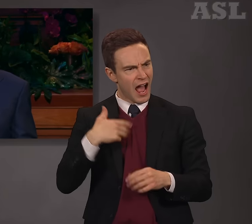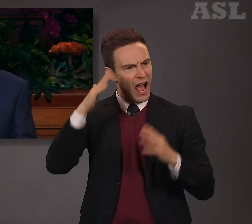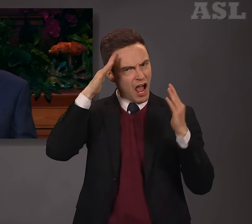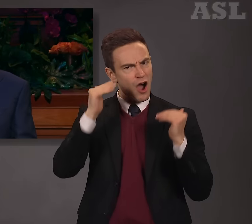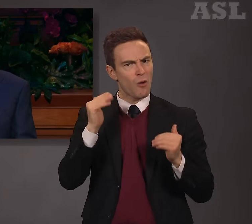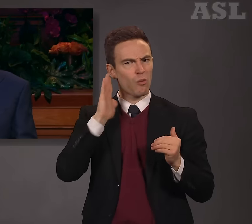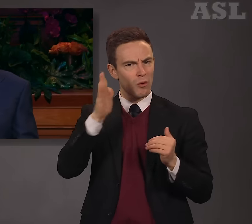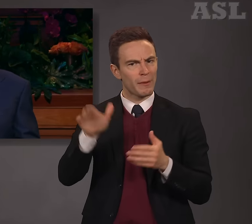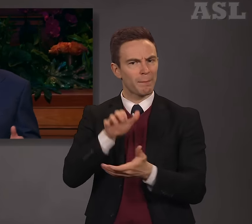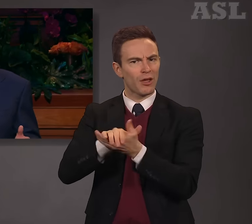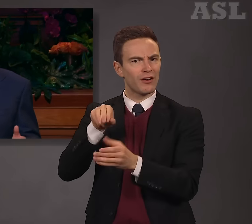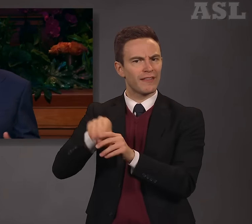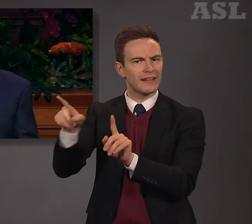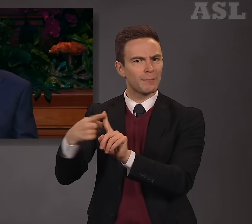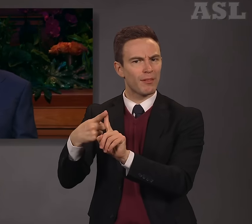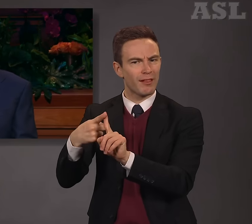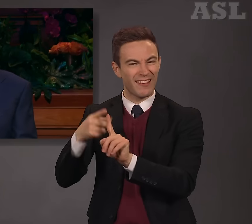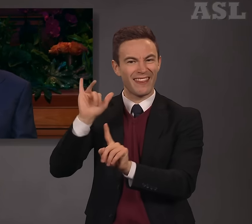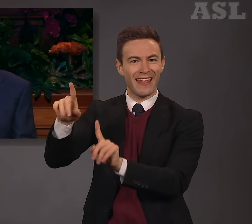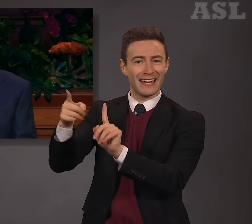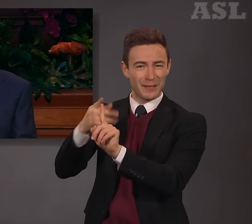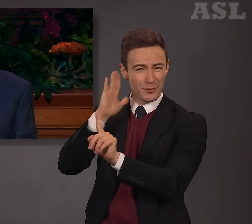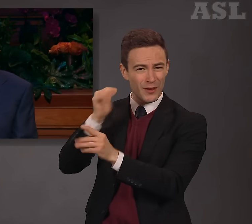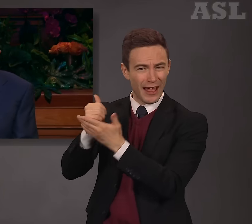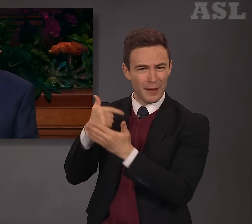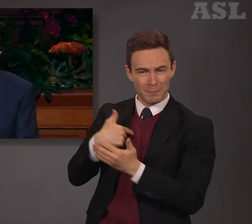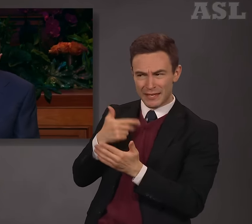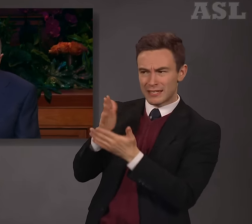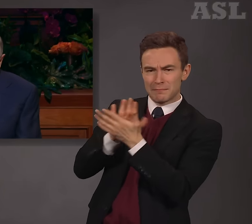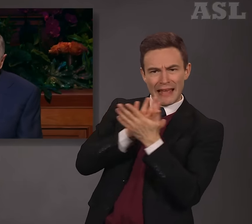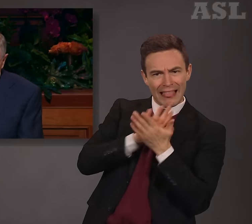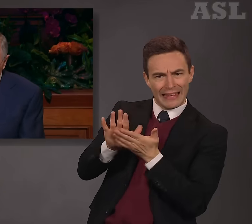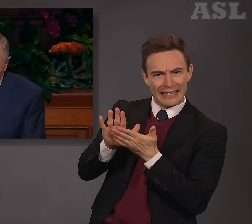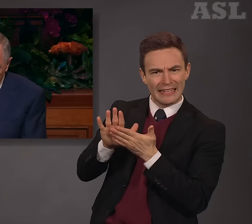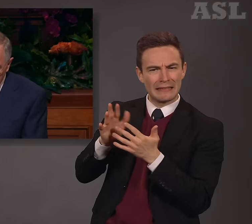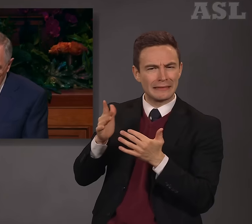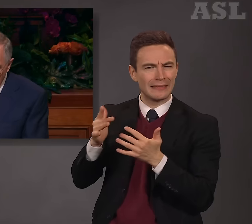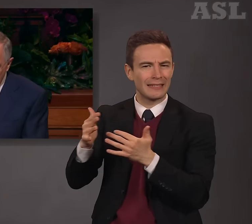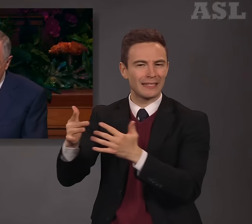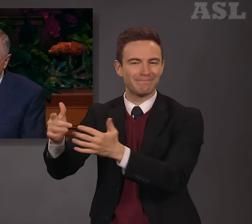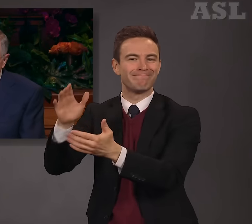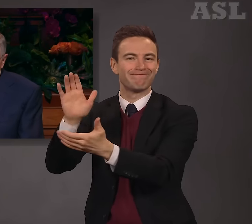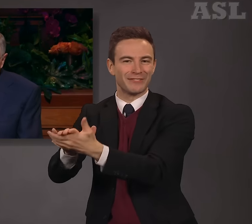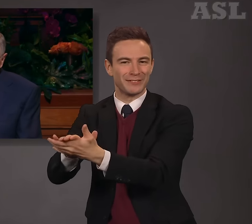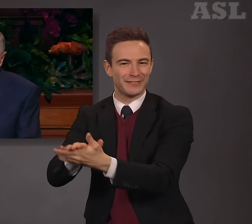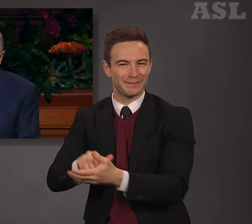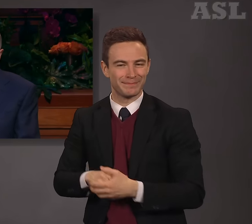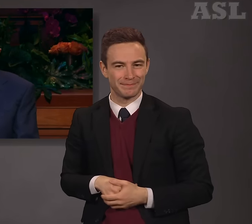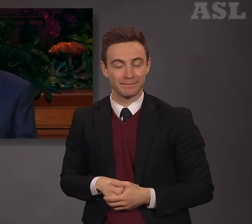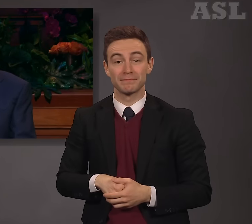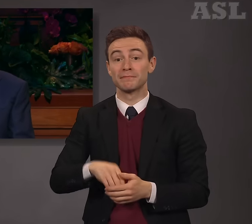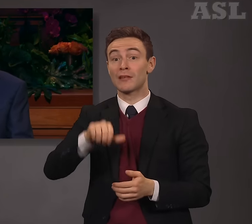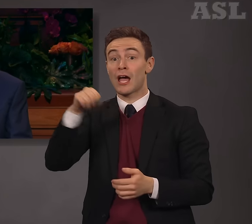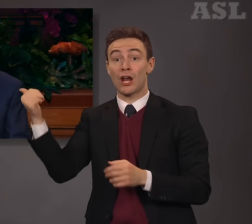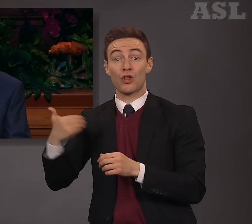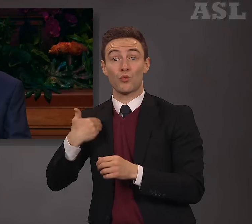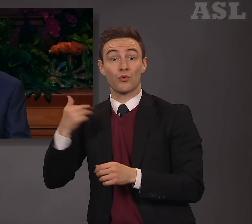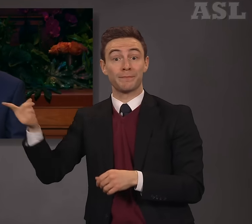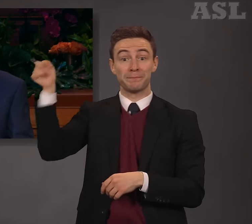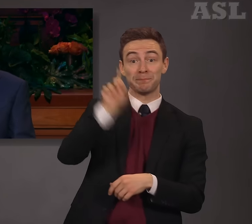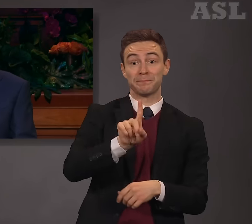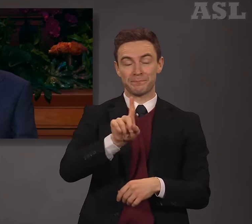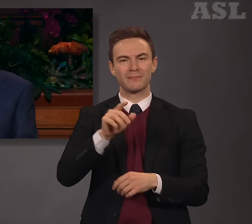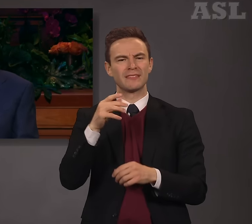this temple. The temple will help me to keep myself clean and pure." Another described the temple as